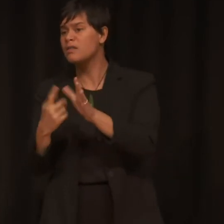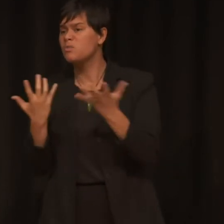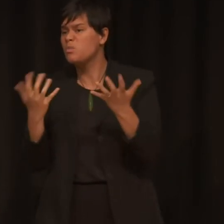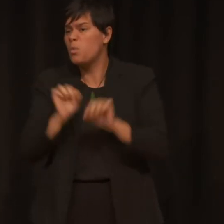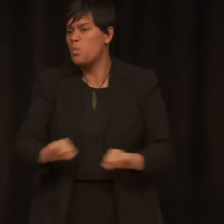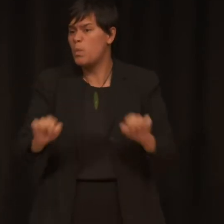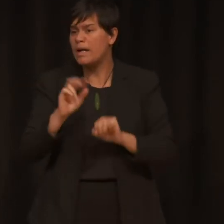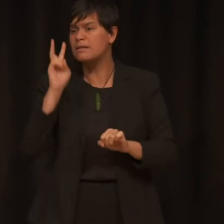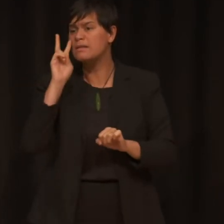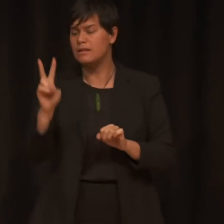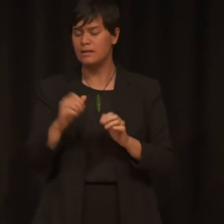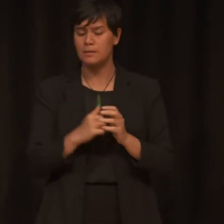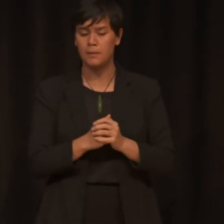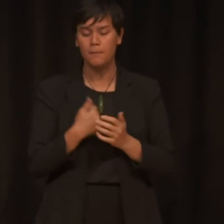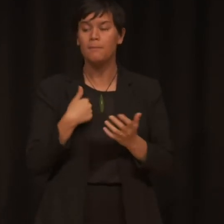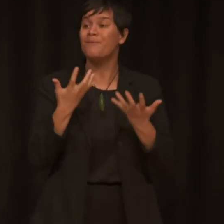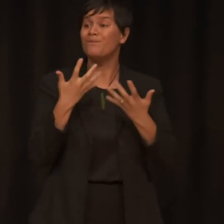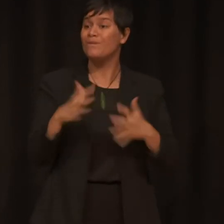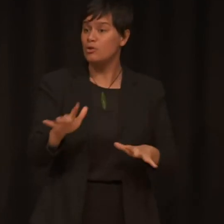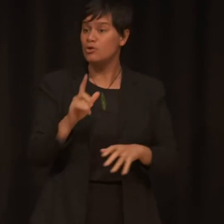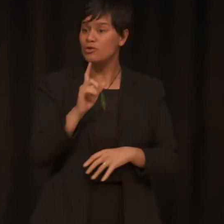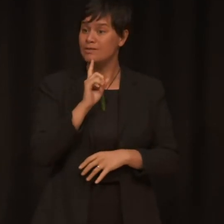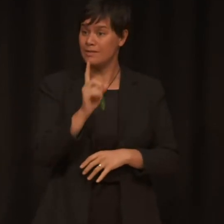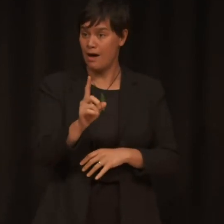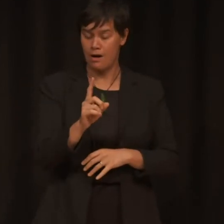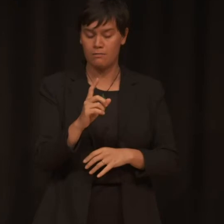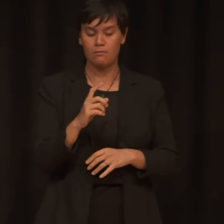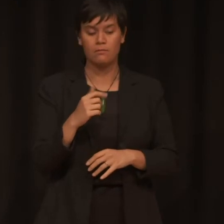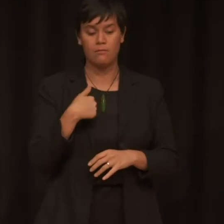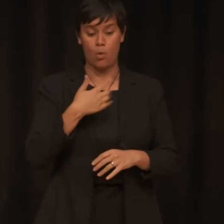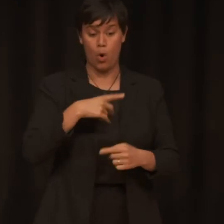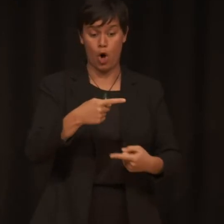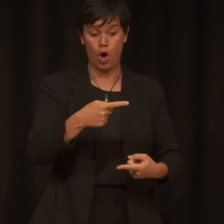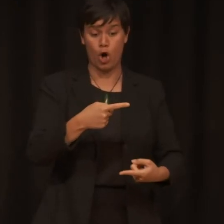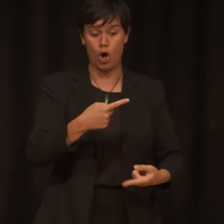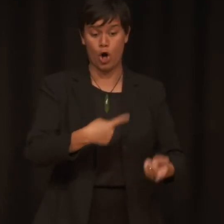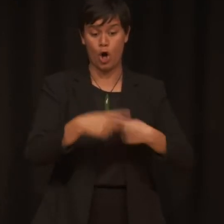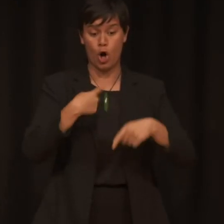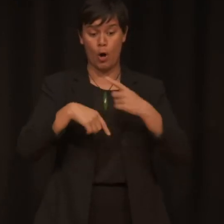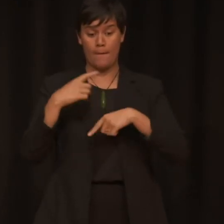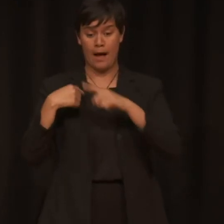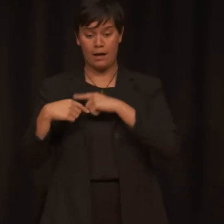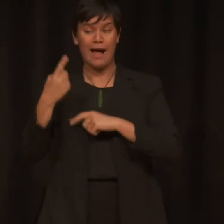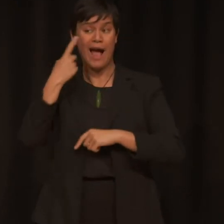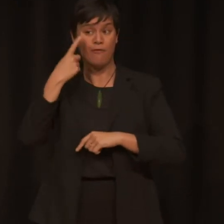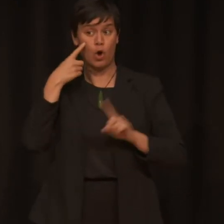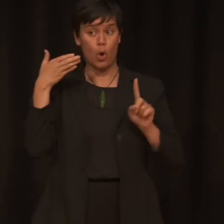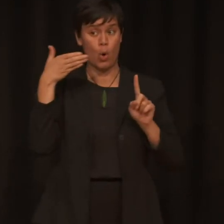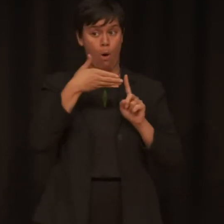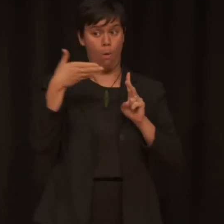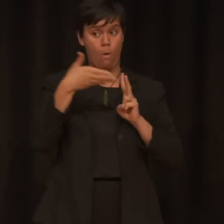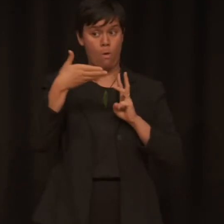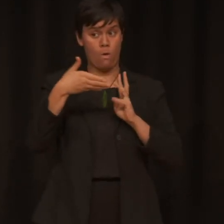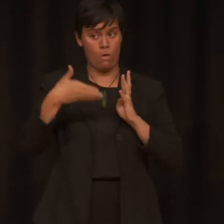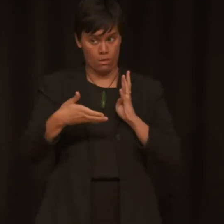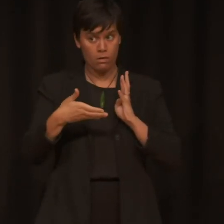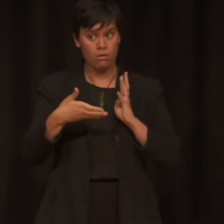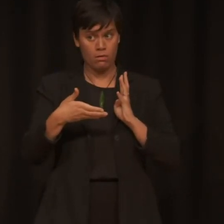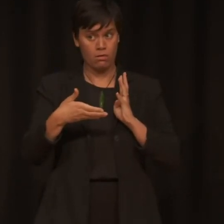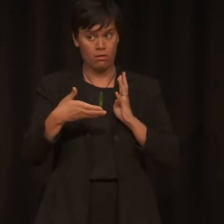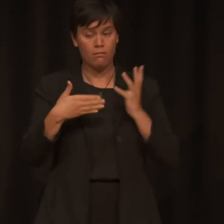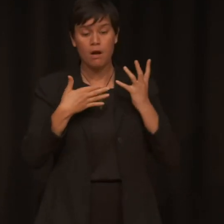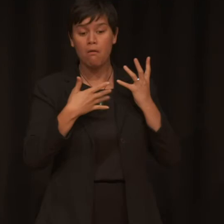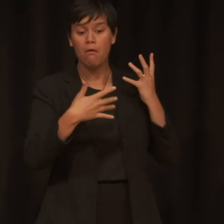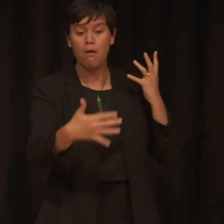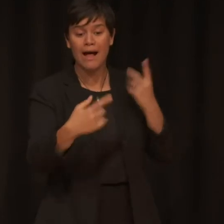But as I've already suggested, the thing for me will be to go back to the beginning. Our targets were set against a baseline, and I'll be looking